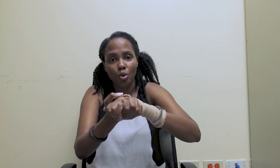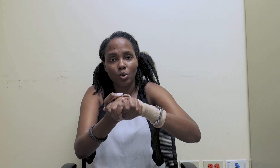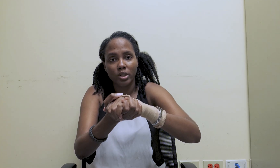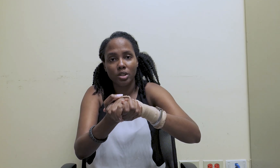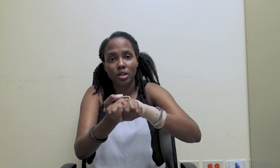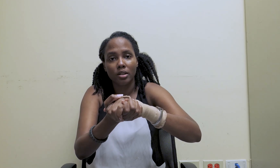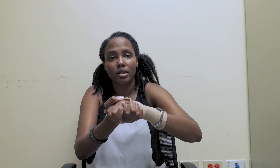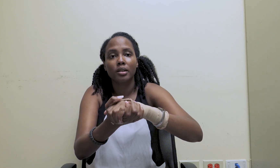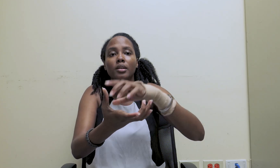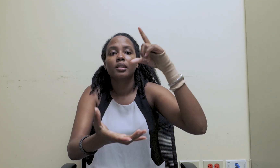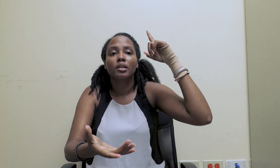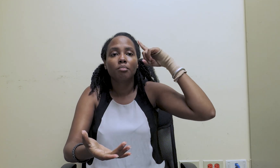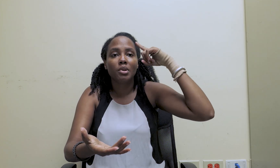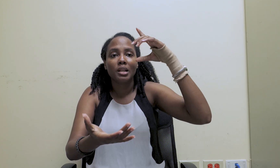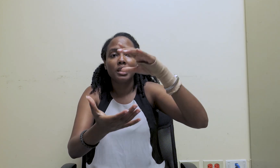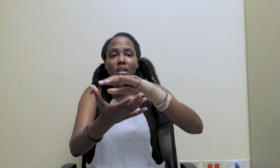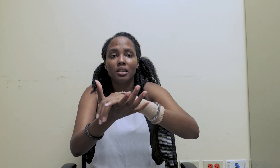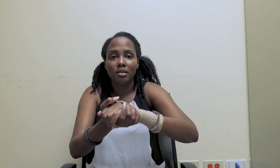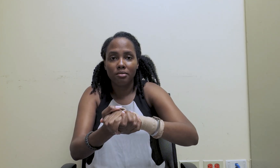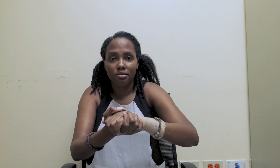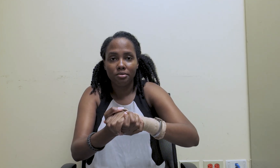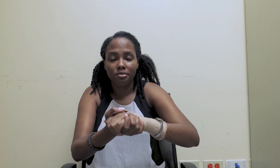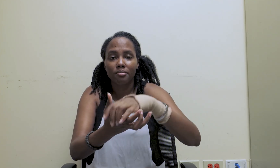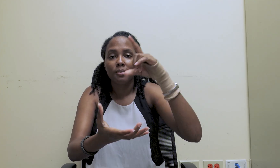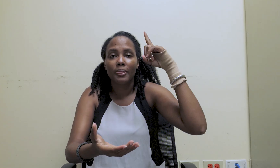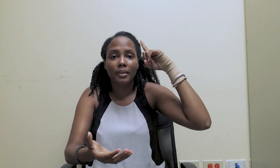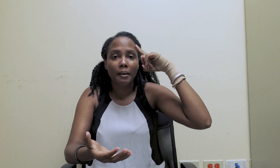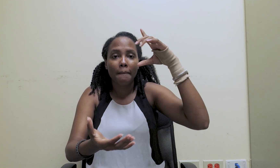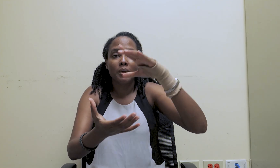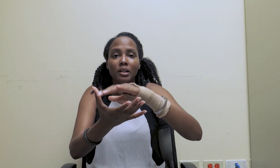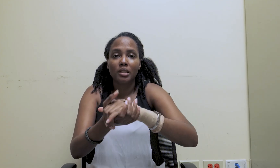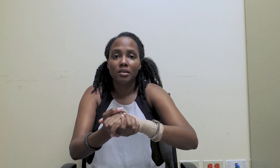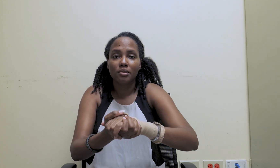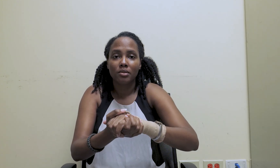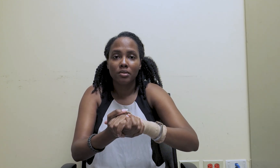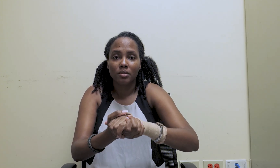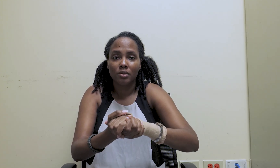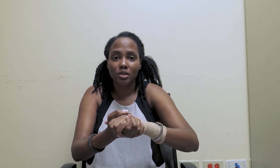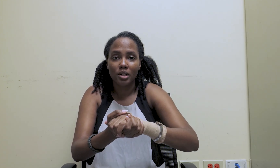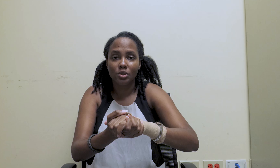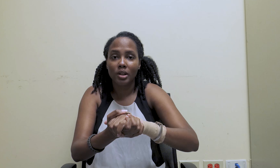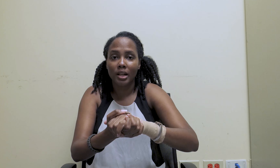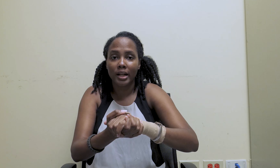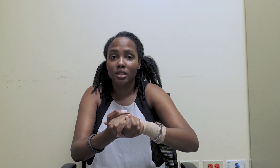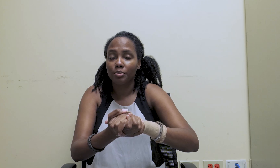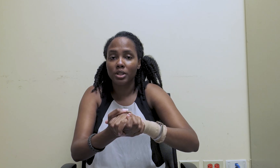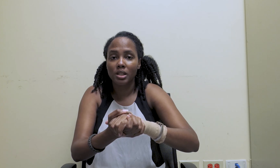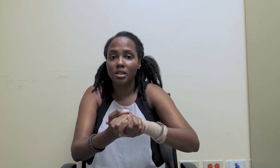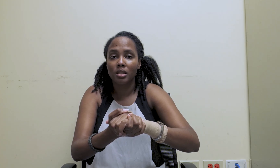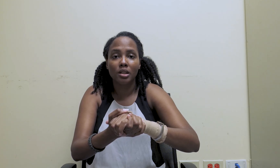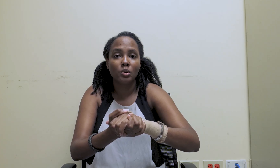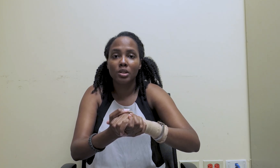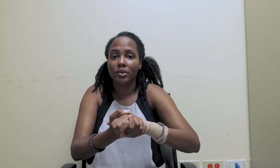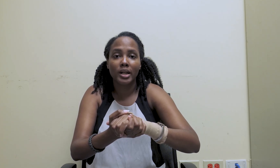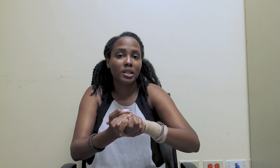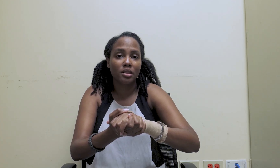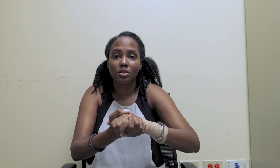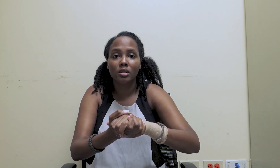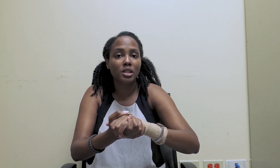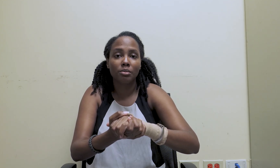hold each other. Believe, believe. So let's do that line. It's pretty easy. You're using your right hand to do the same thing